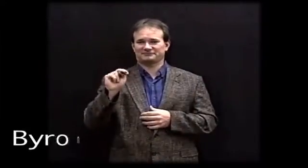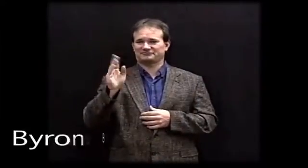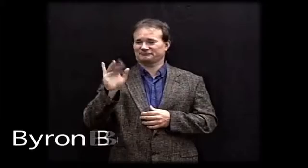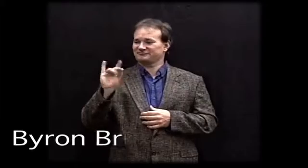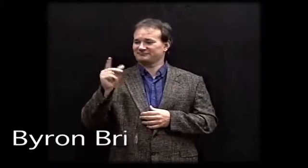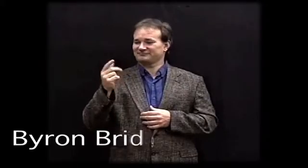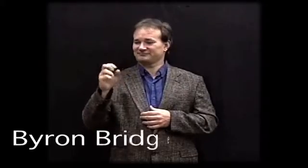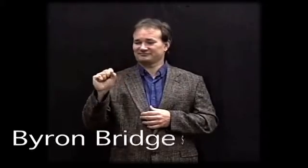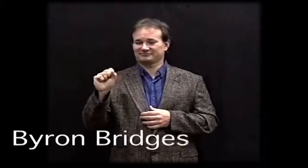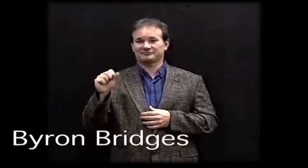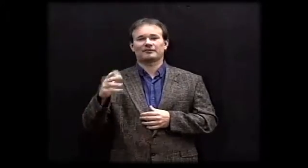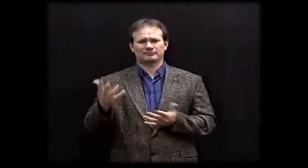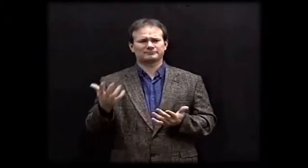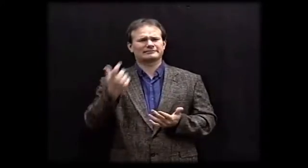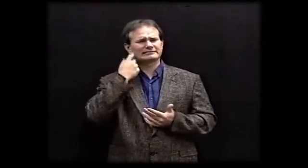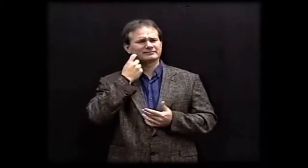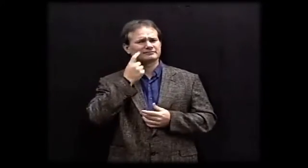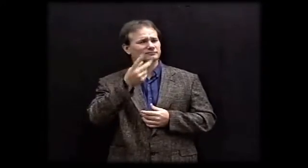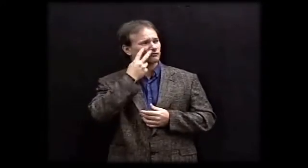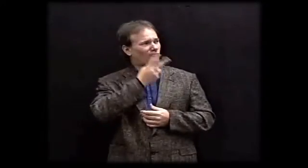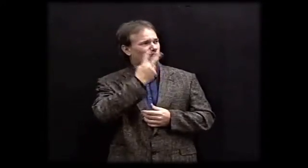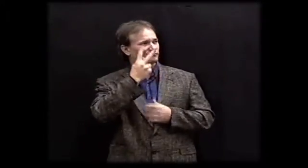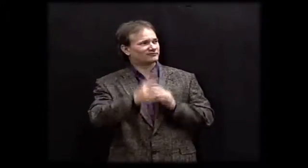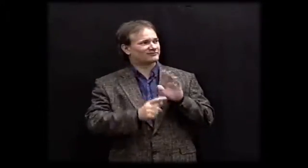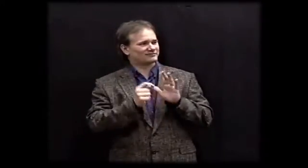Hello, my name is Byron Bridges.